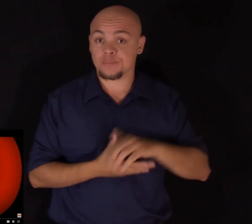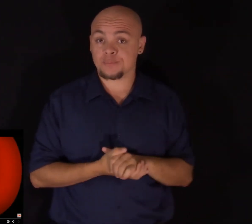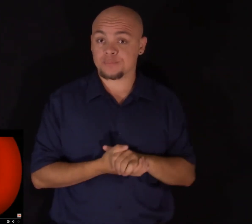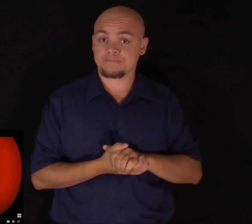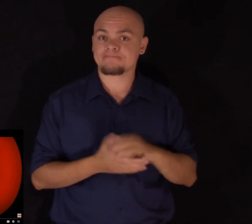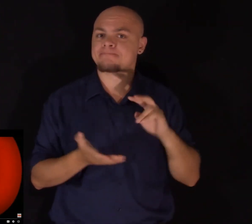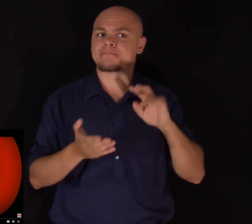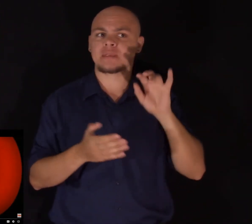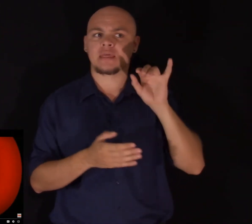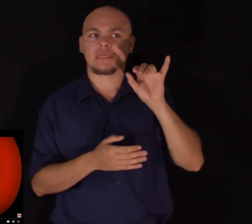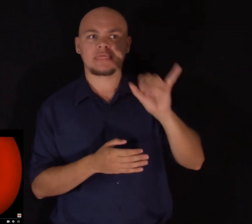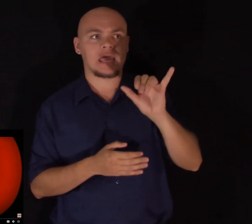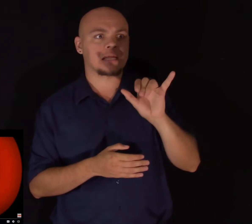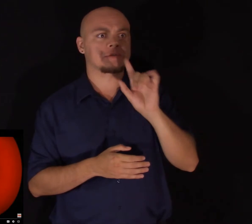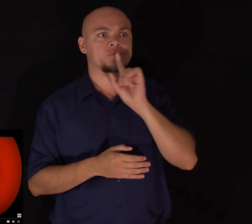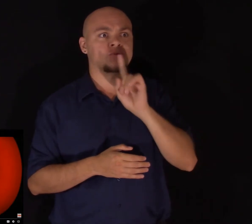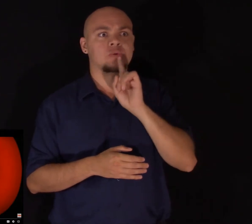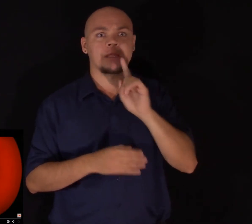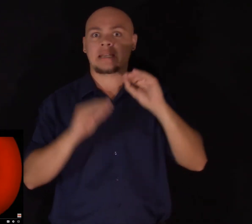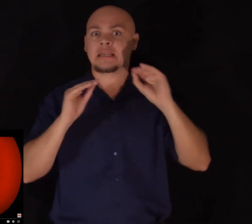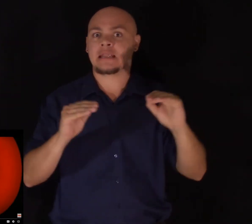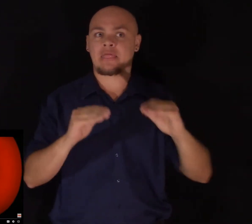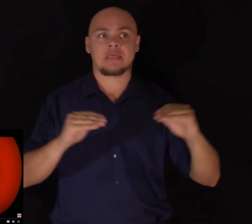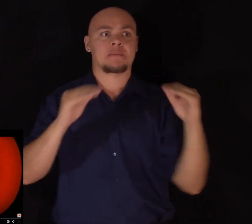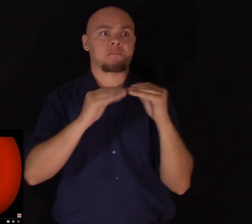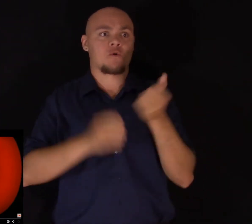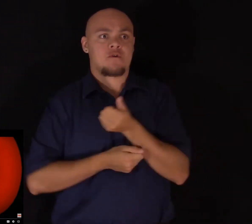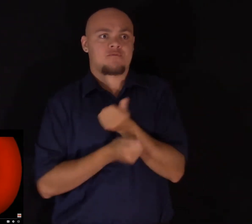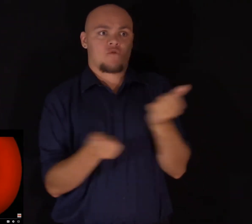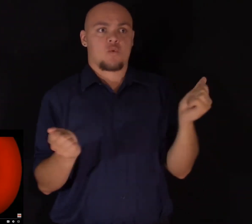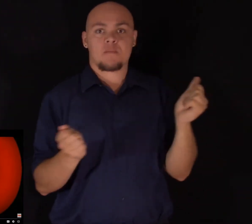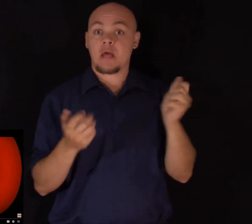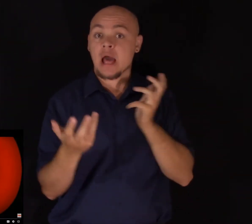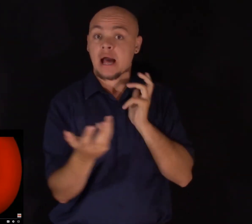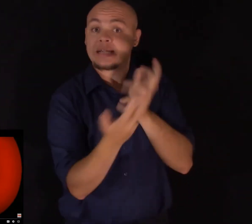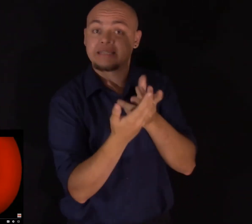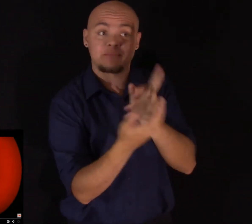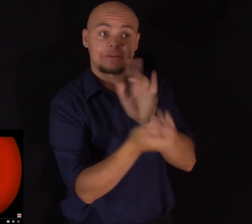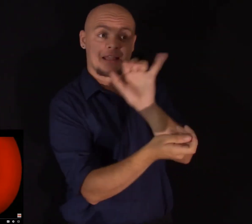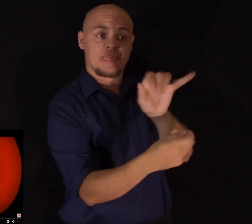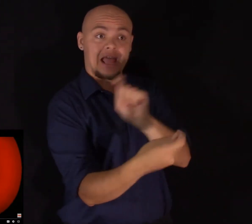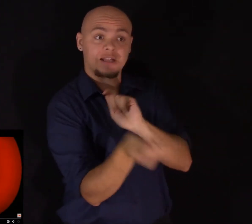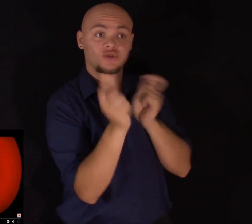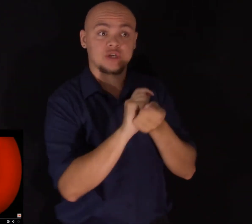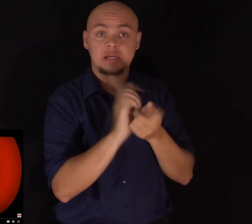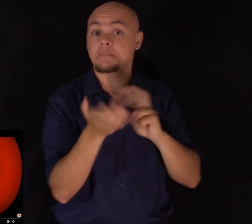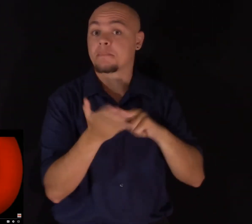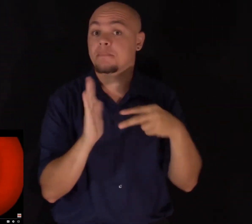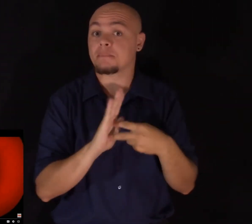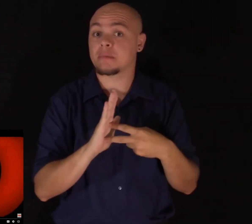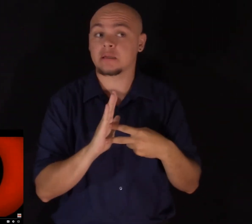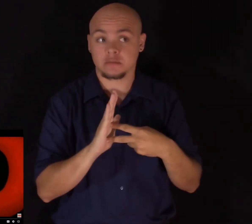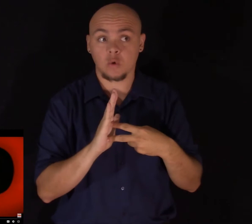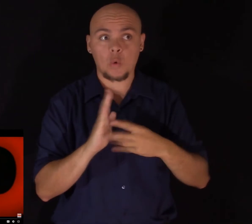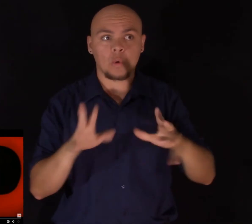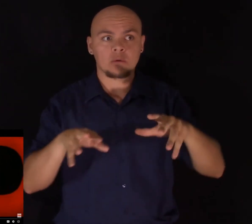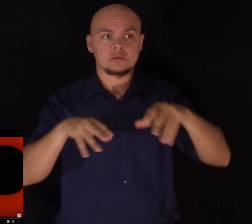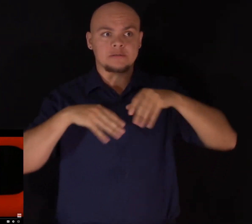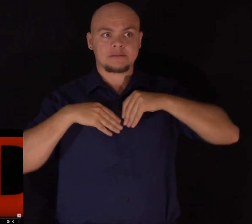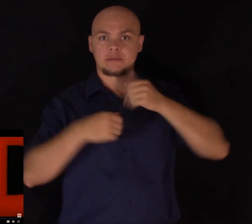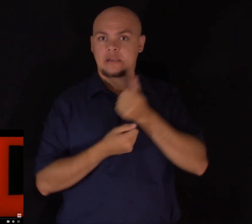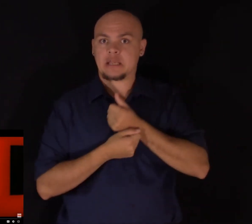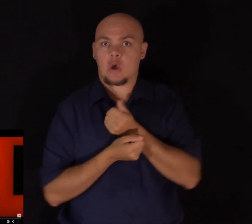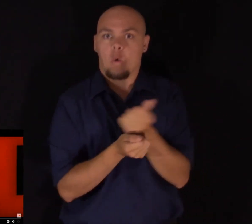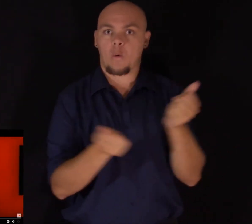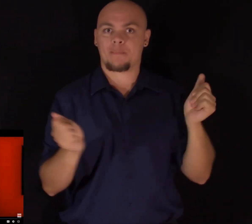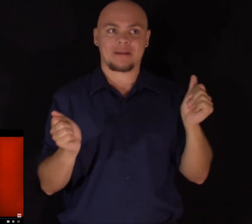There's nothing more vulnerable than that. Adaptability to change is all about vulnerability. The